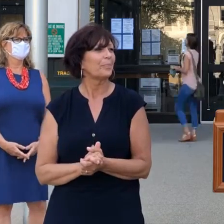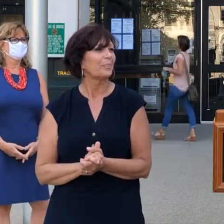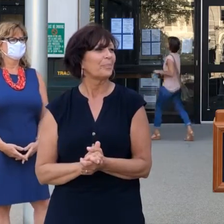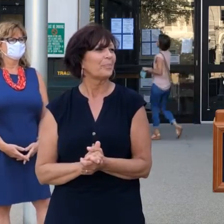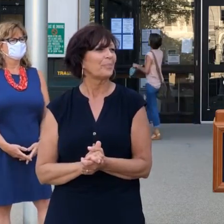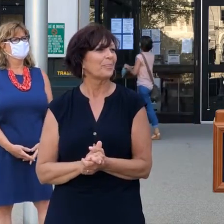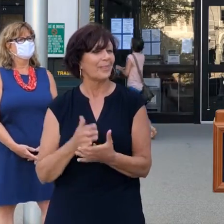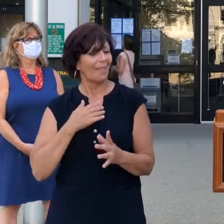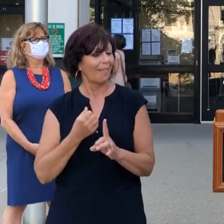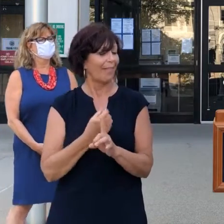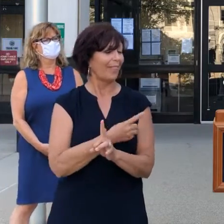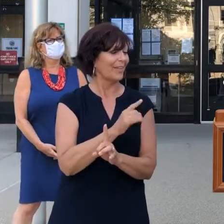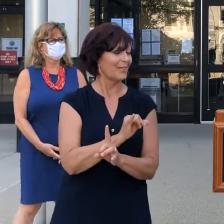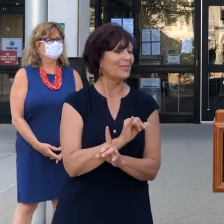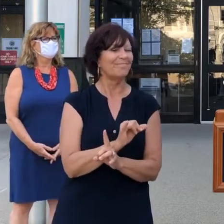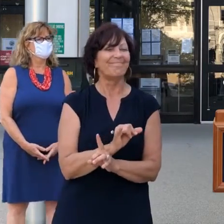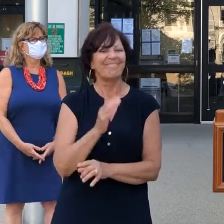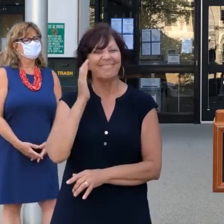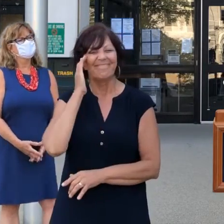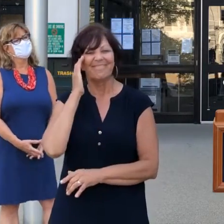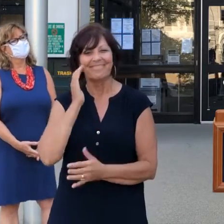I'm sure.